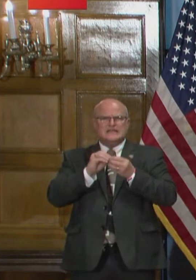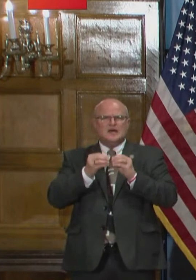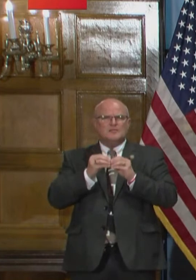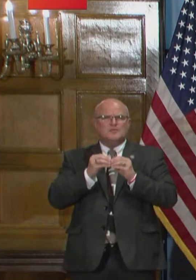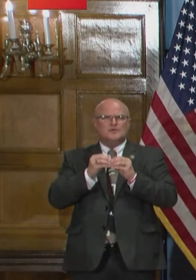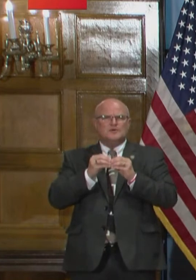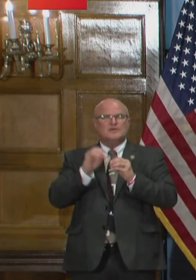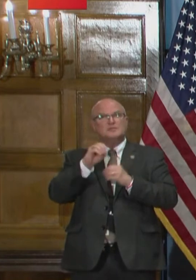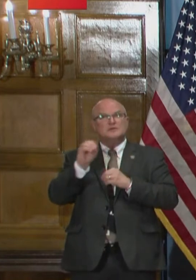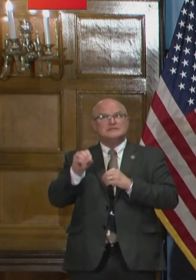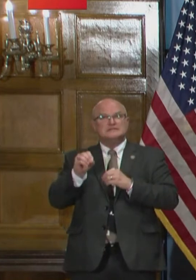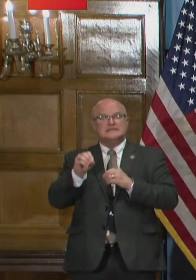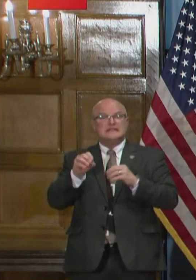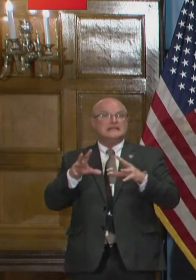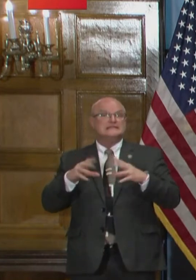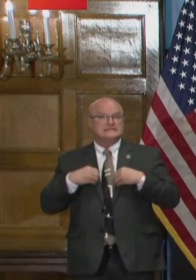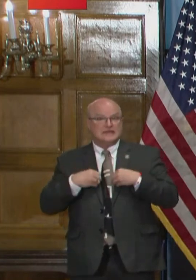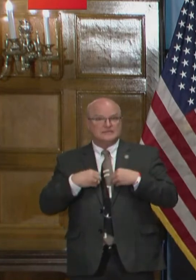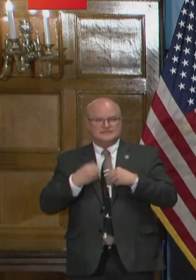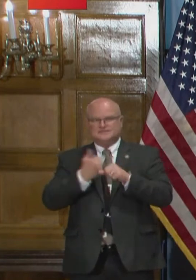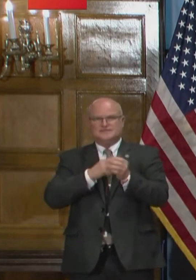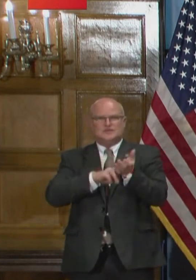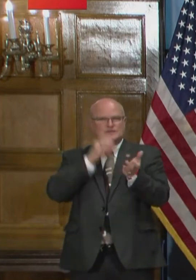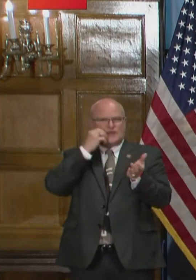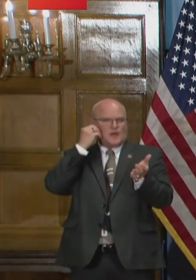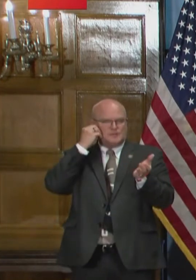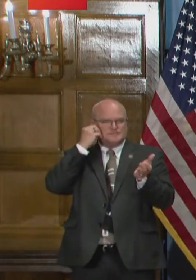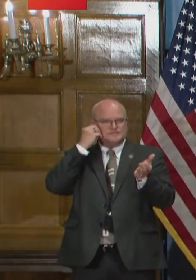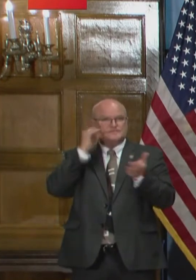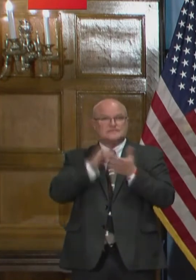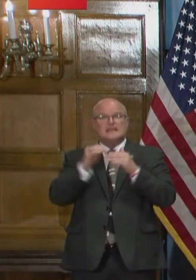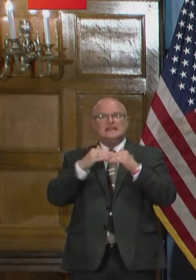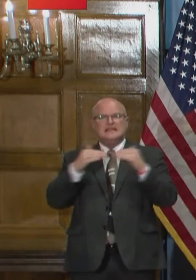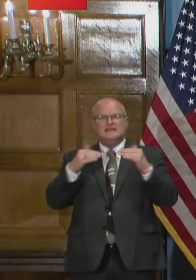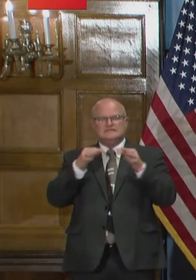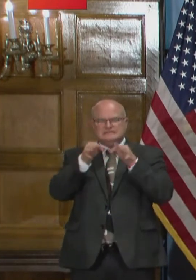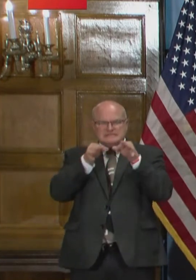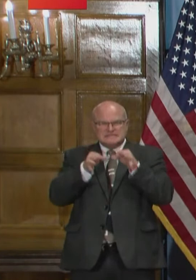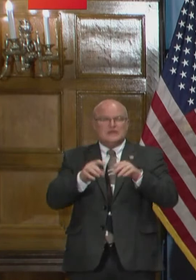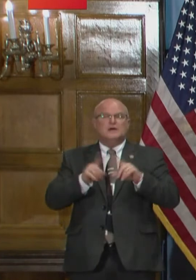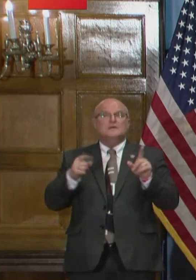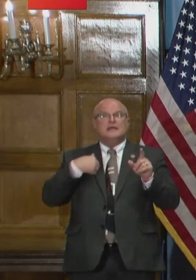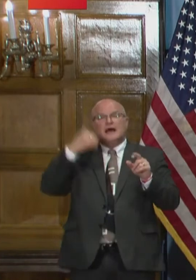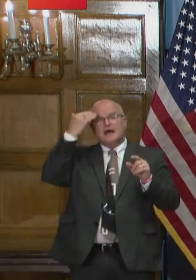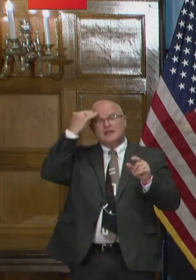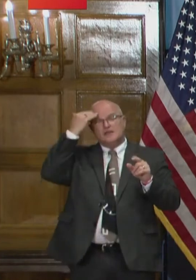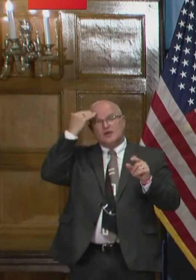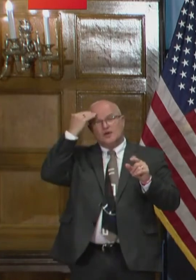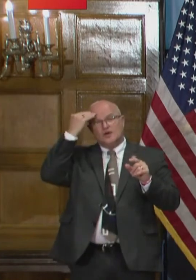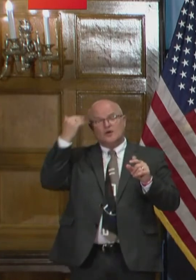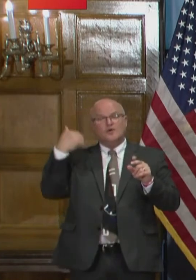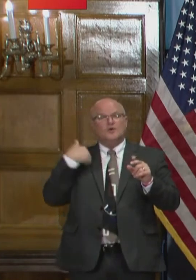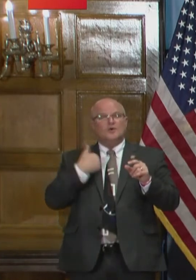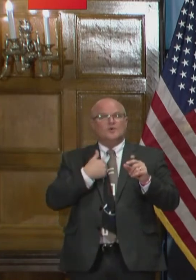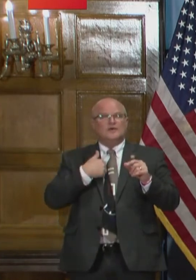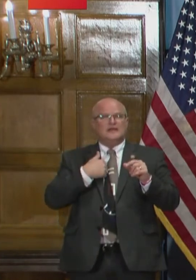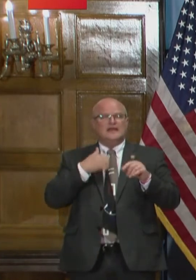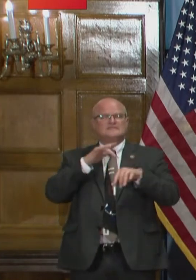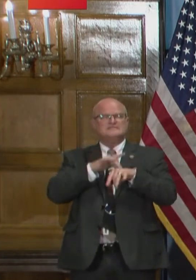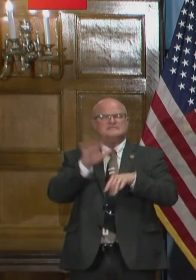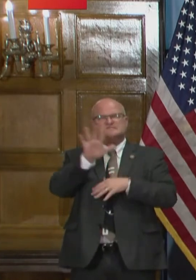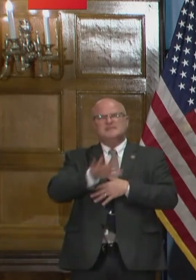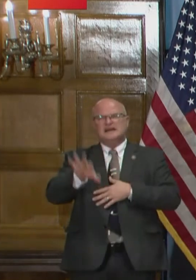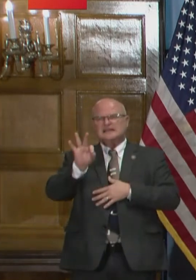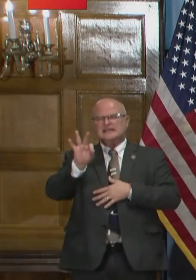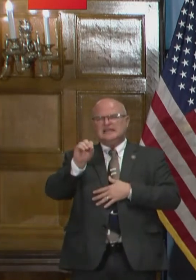the percent of acceptance in each nursing home, that level of detail, but I know that we have reached into about